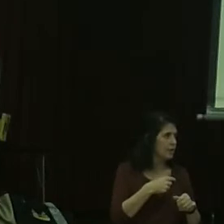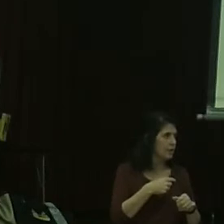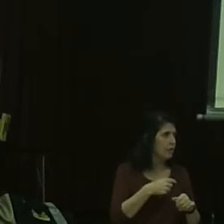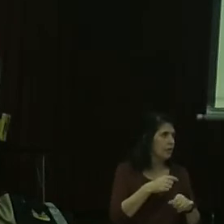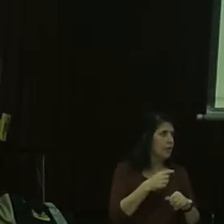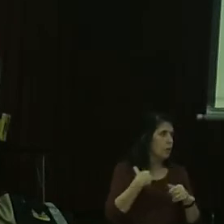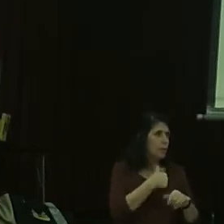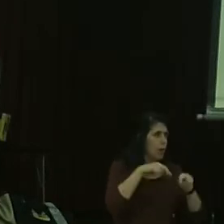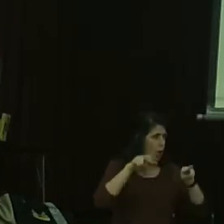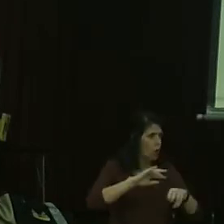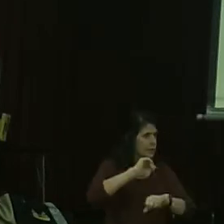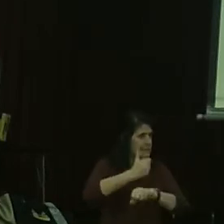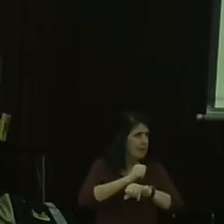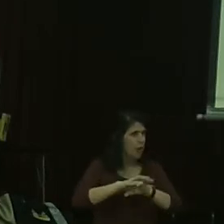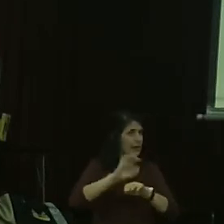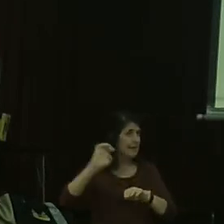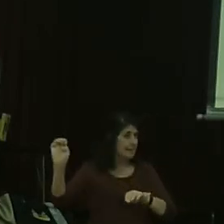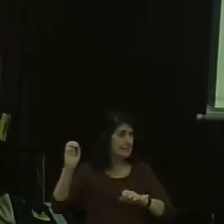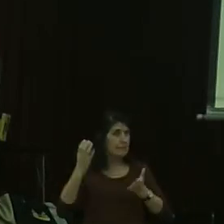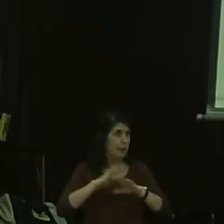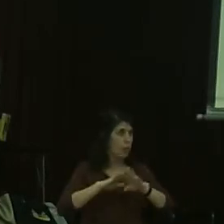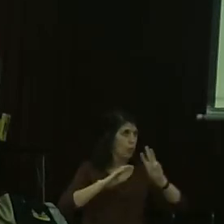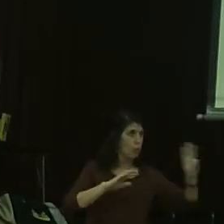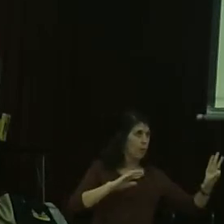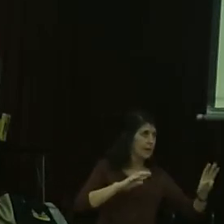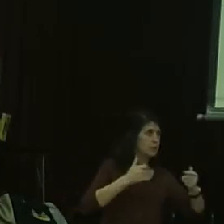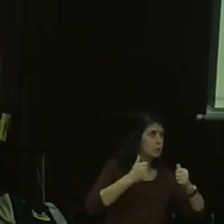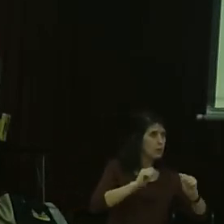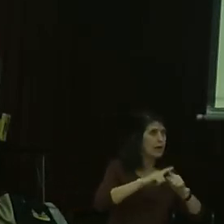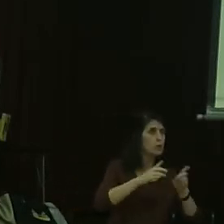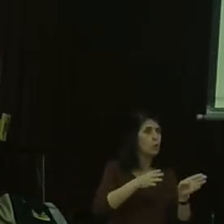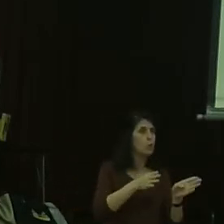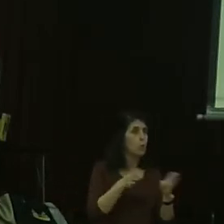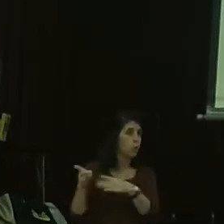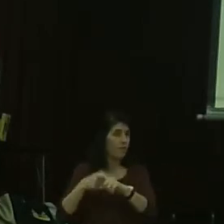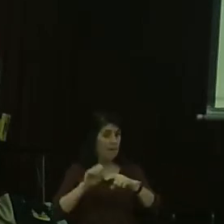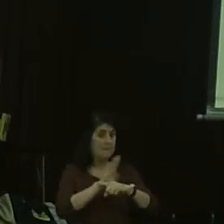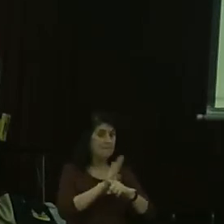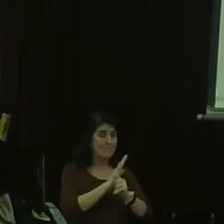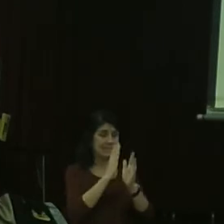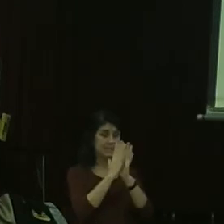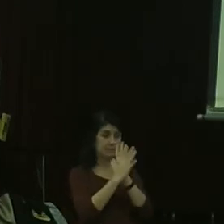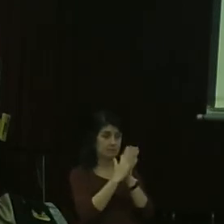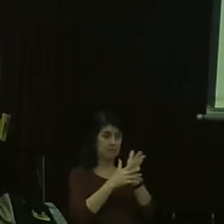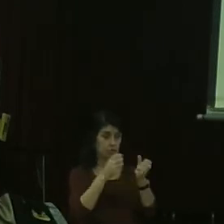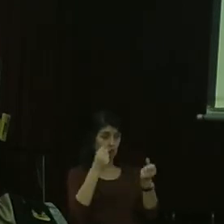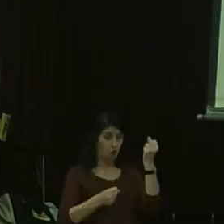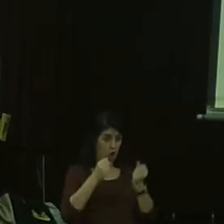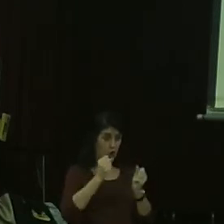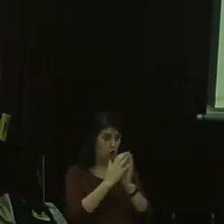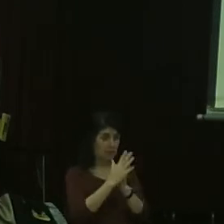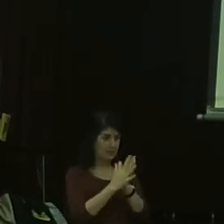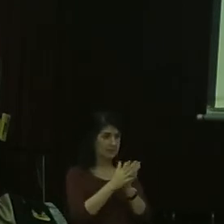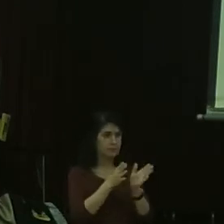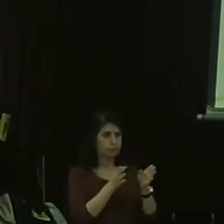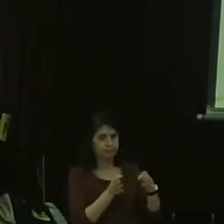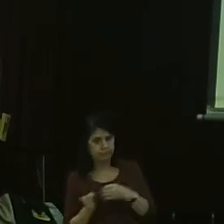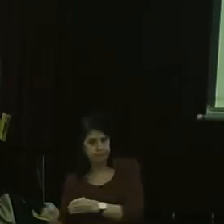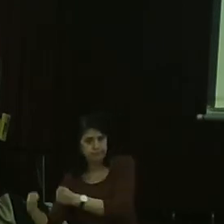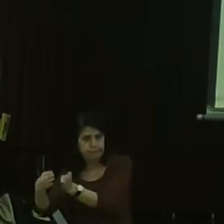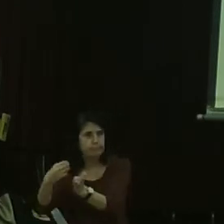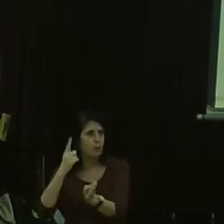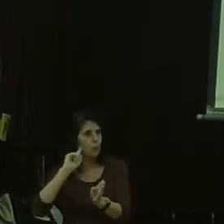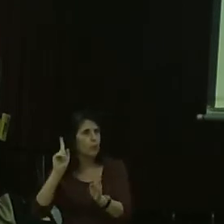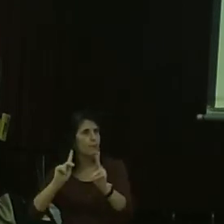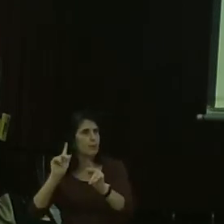east side, I'm not 100% sure on the west side, to make that transition and try to make it more attractive so that people will use those modes.